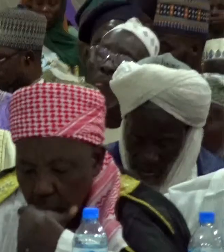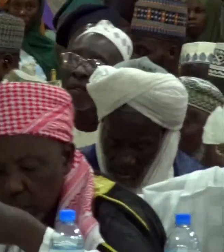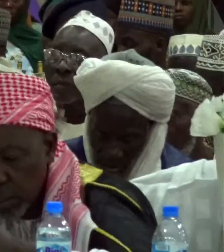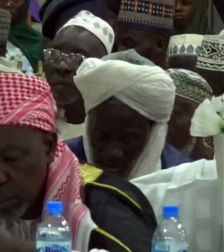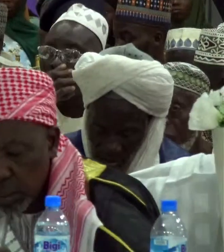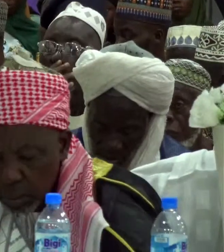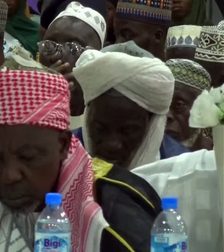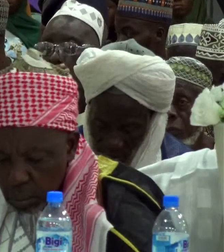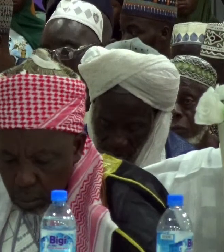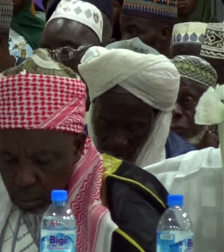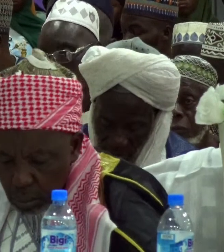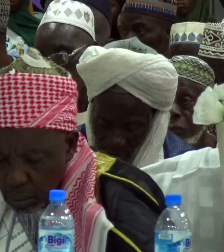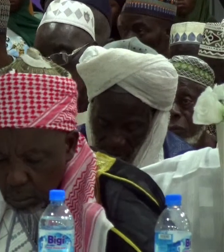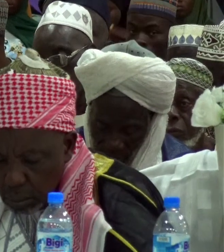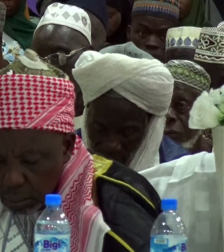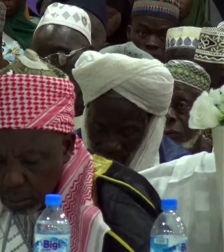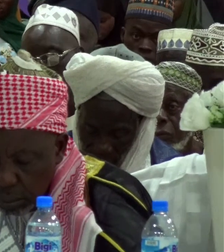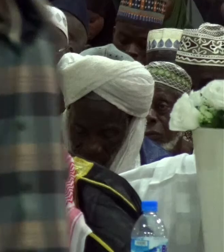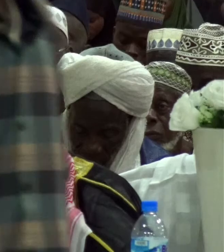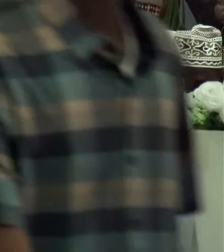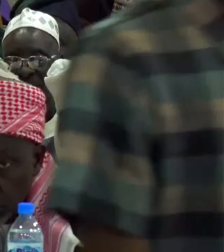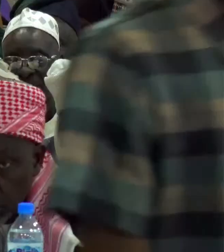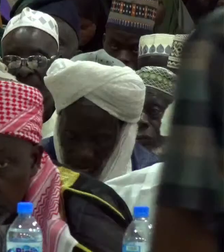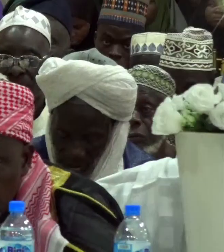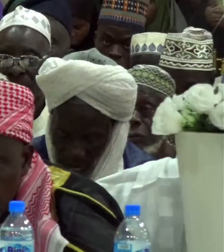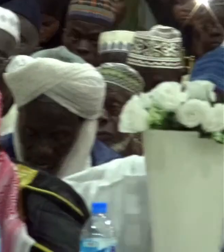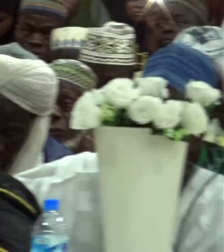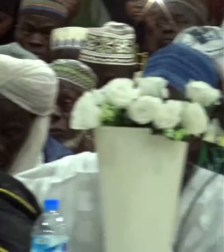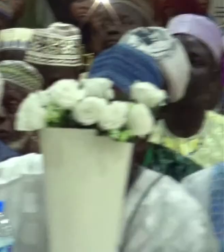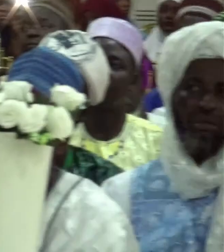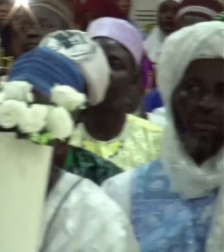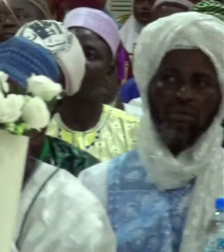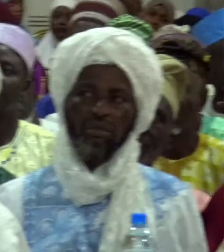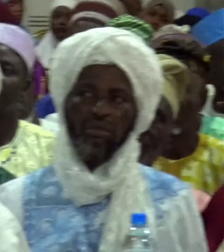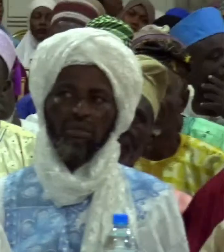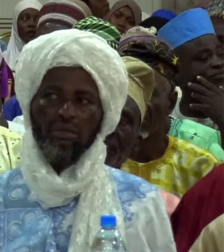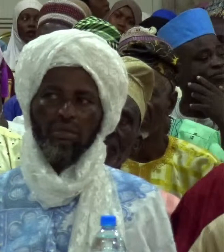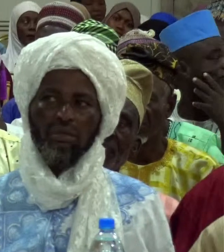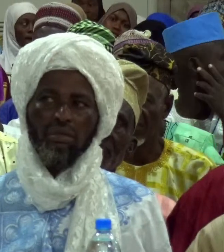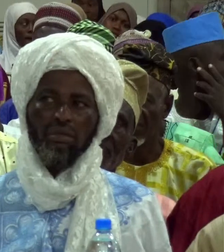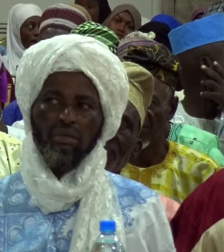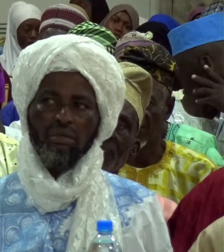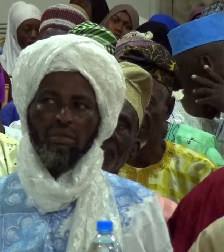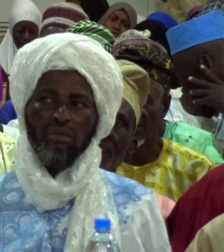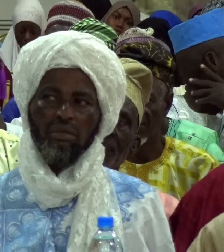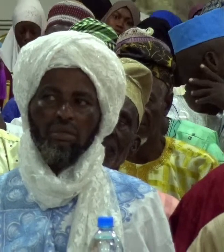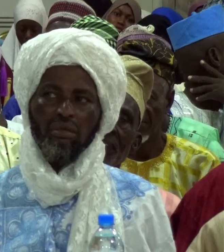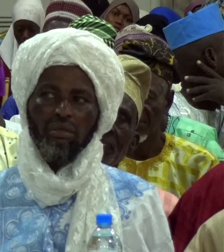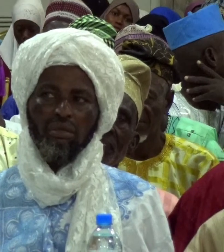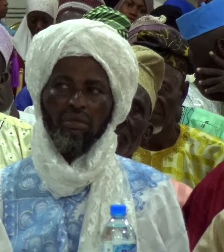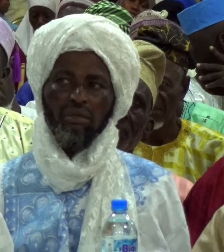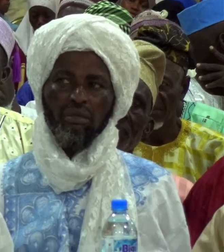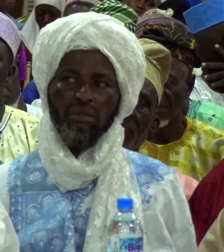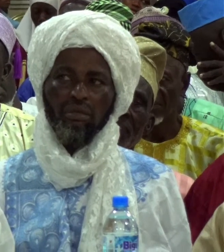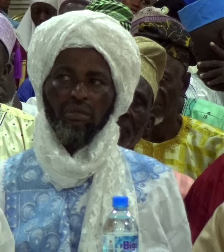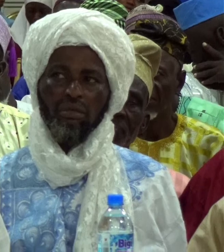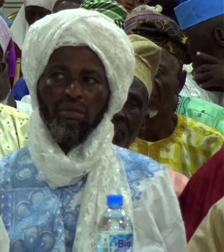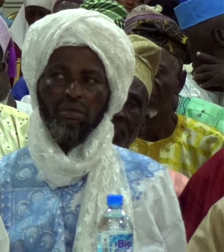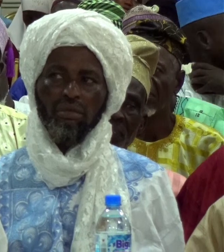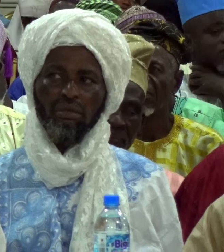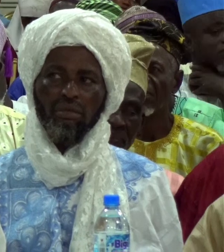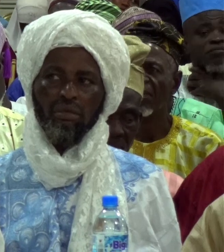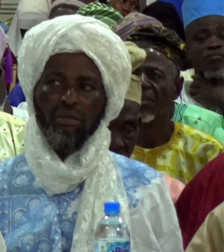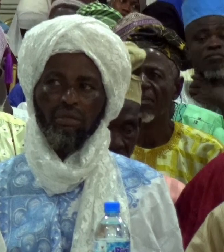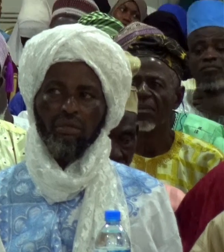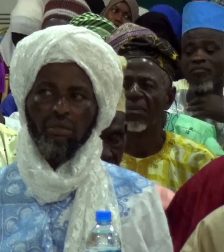wanting in character if you are to be a good Muslim. And that is why, when you look at the concept of amana in Islam, you see that it's